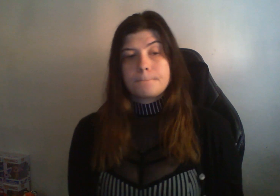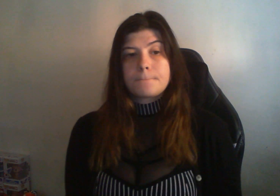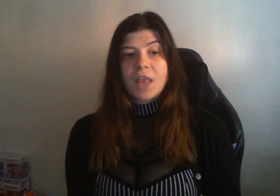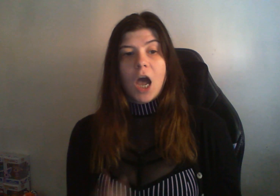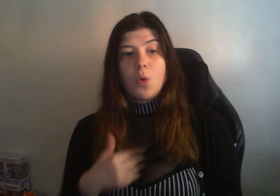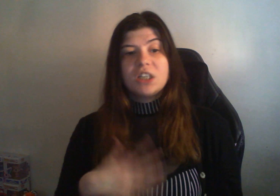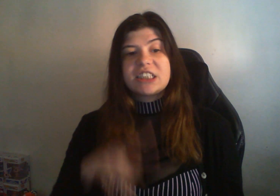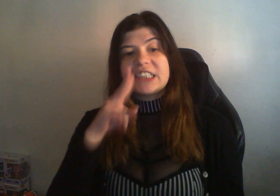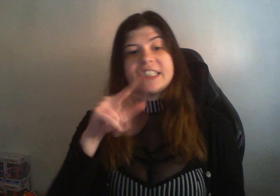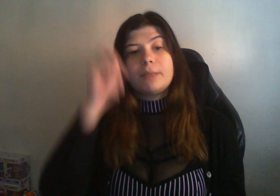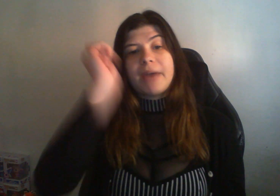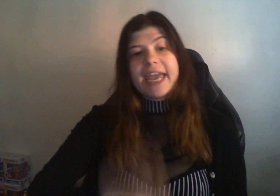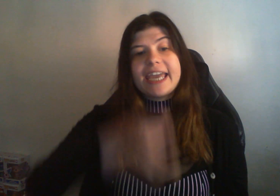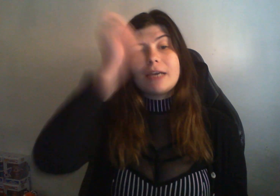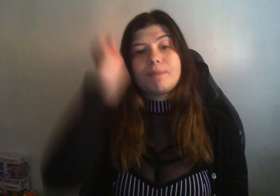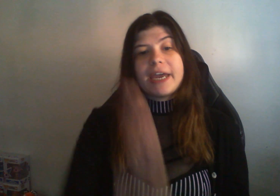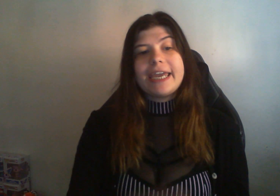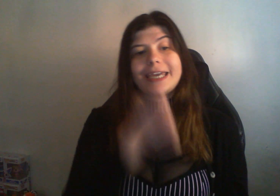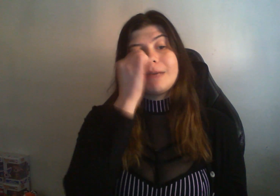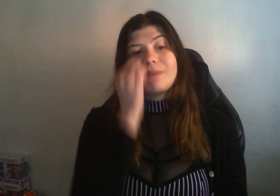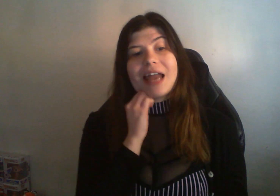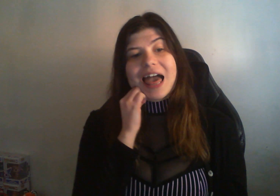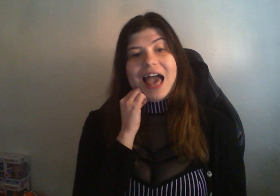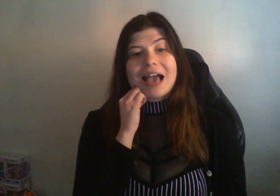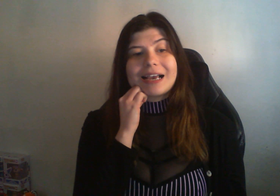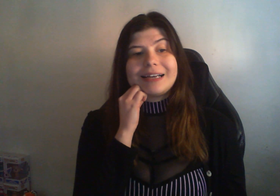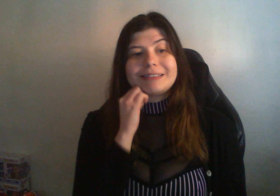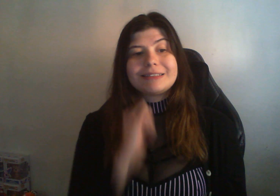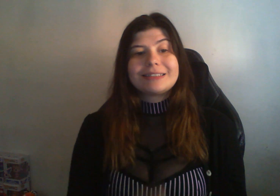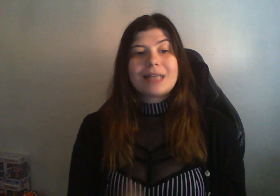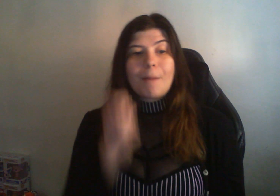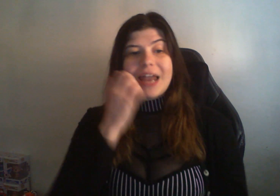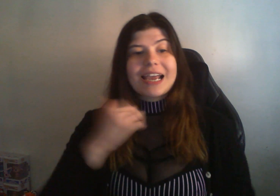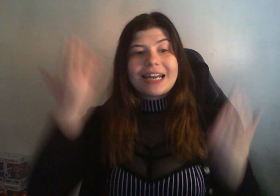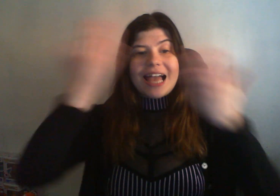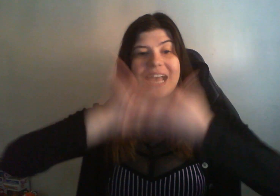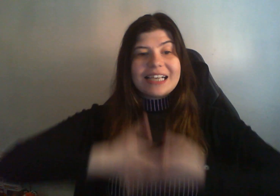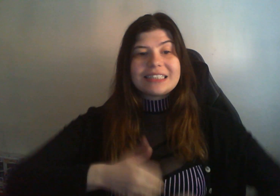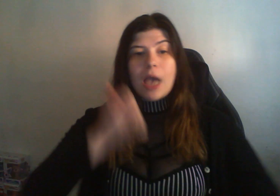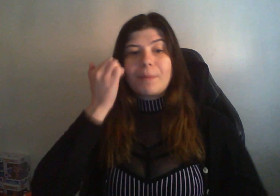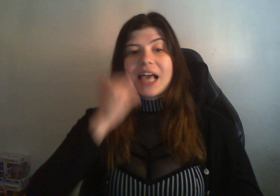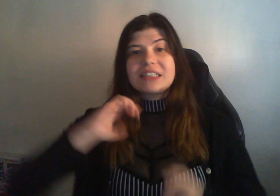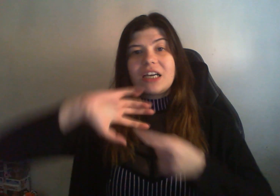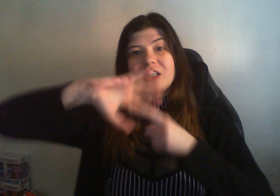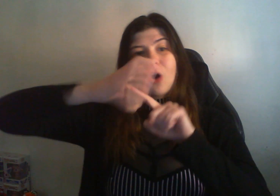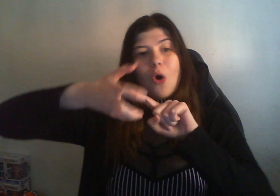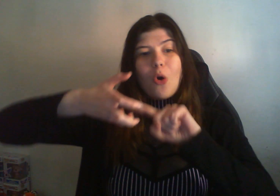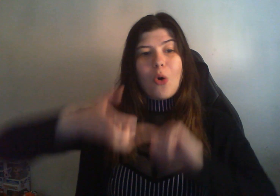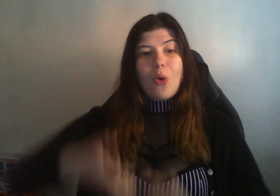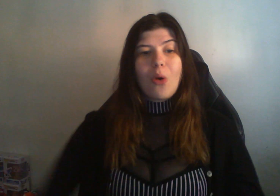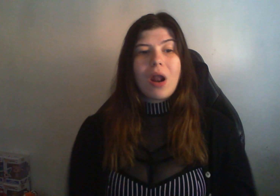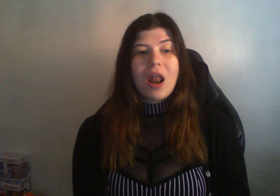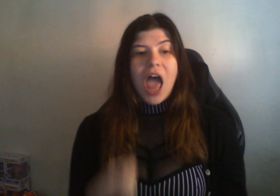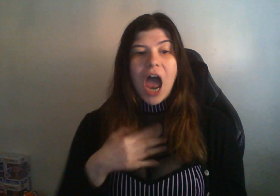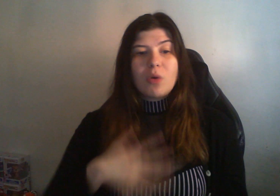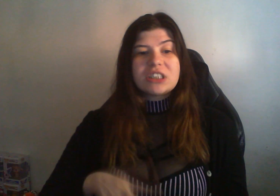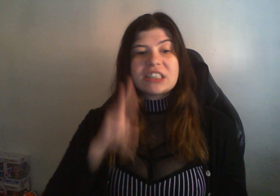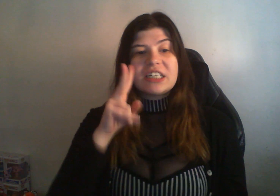I want to see pain, pain black. Black and eyes, black and cold. I want to see the